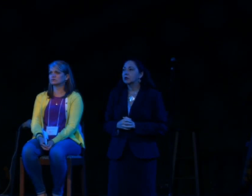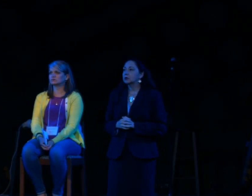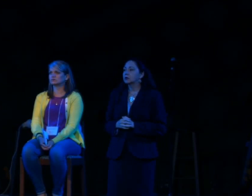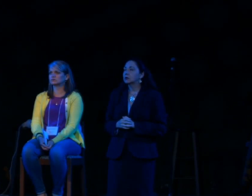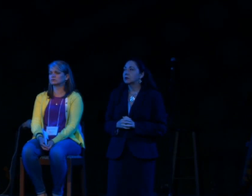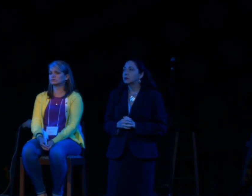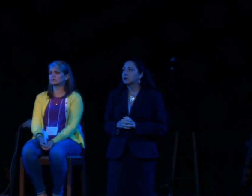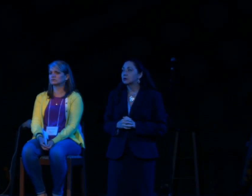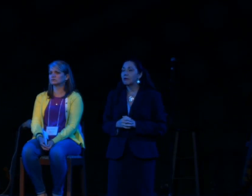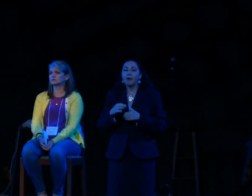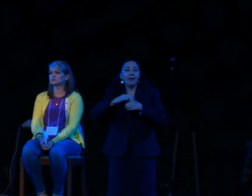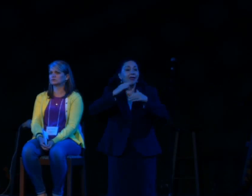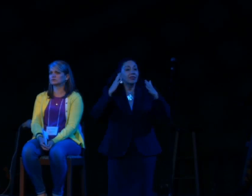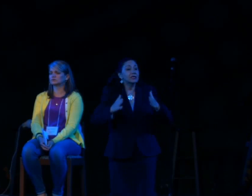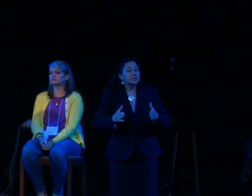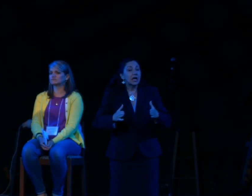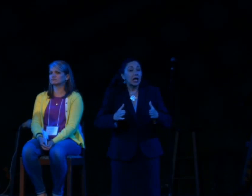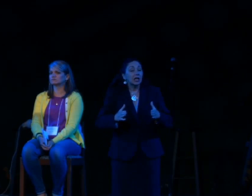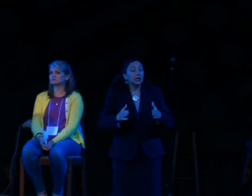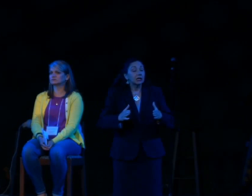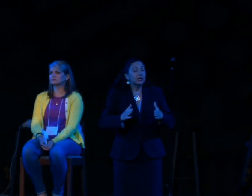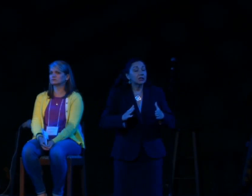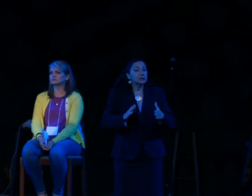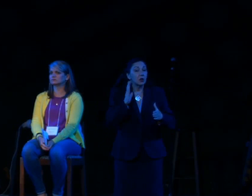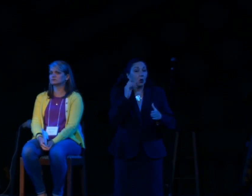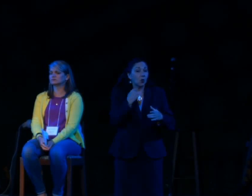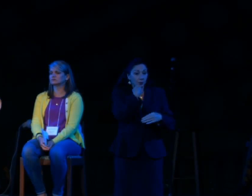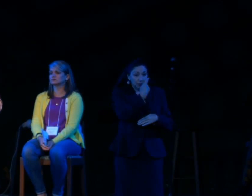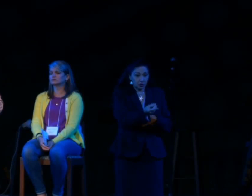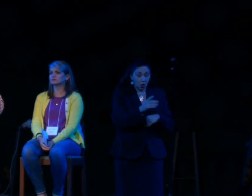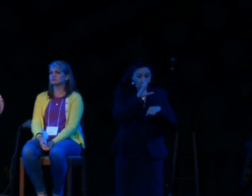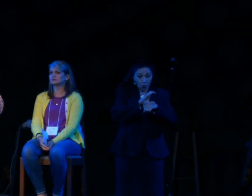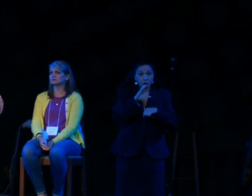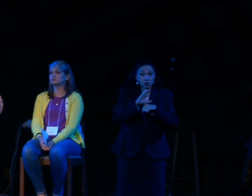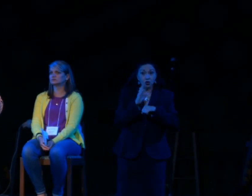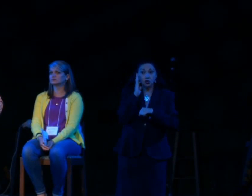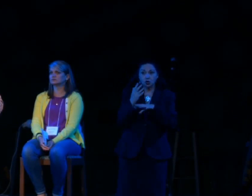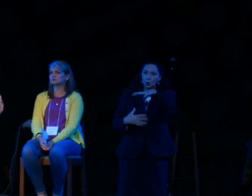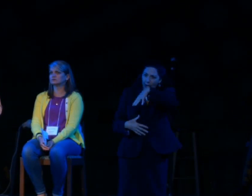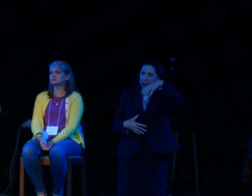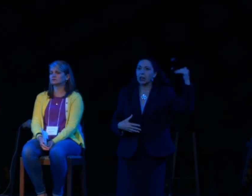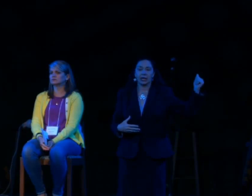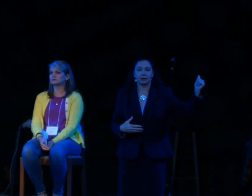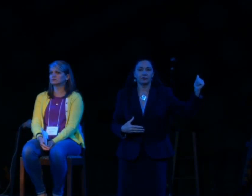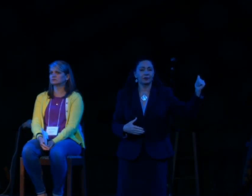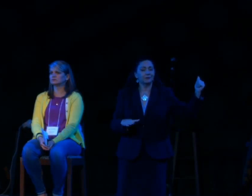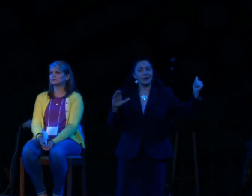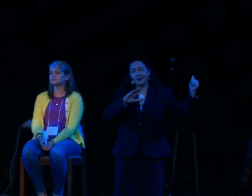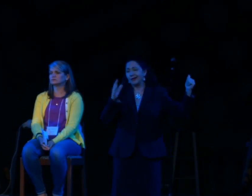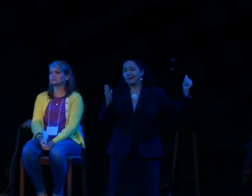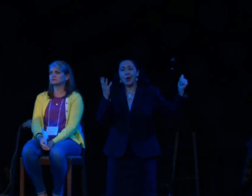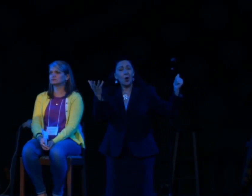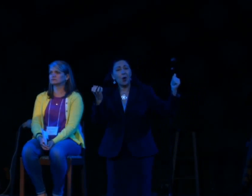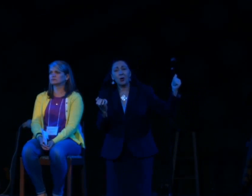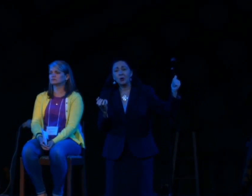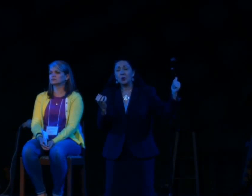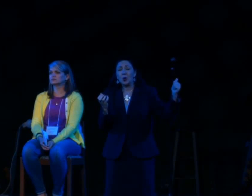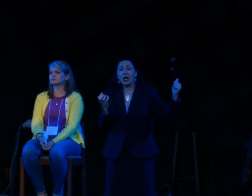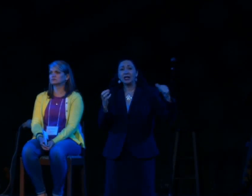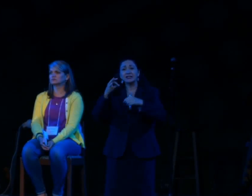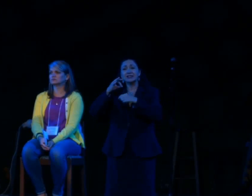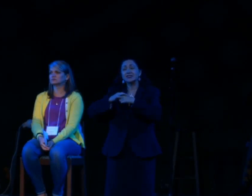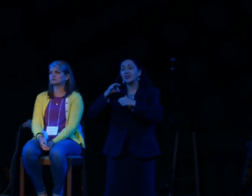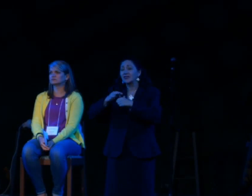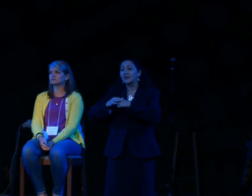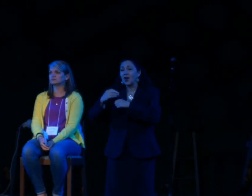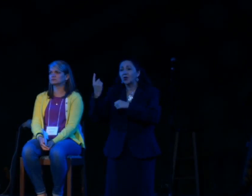All delegates are going to be told churches are going to leave, and nobody wants to vote for something that's going to